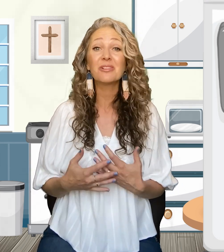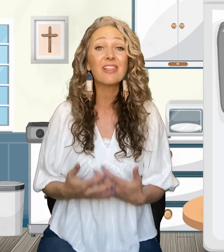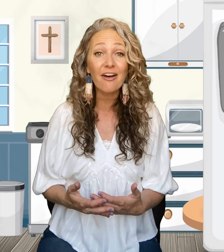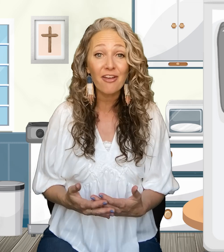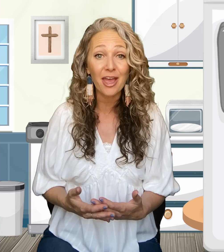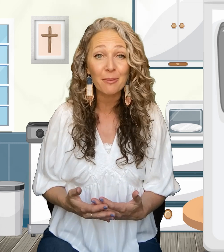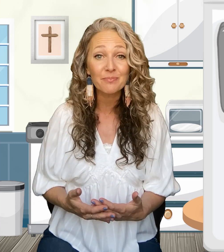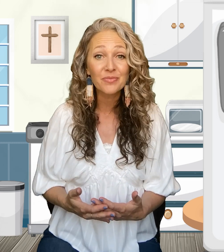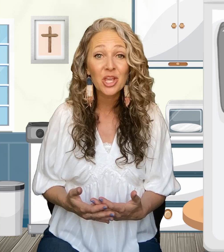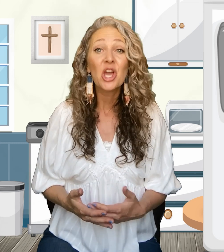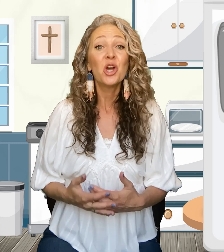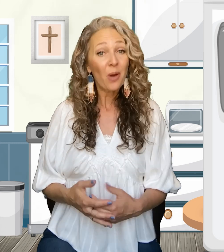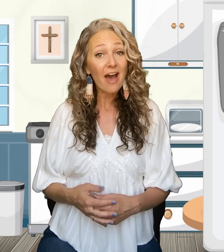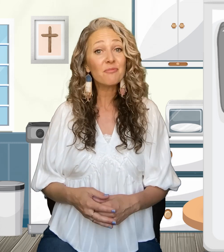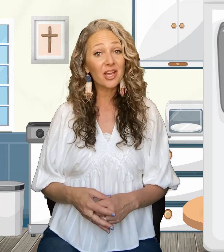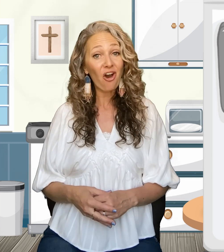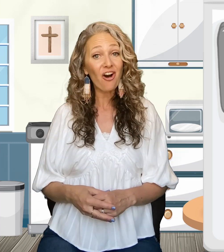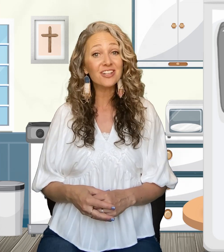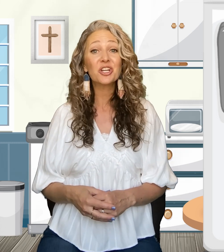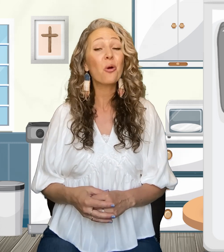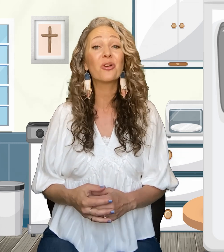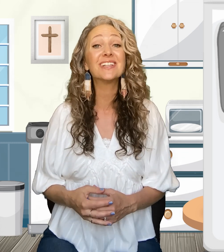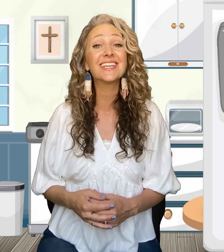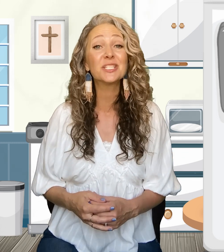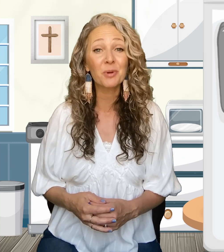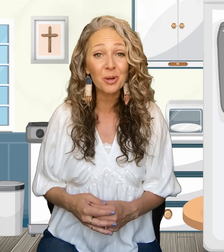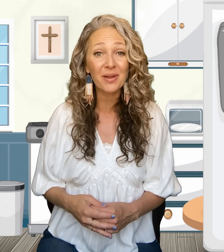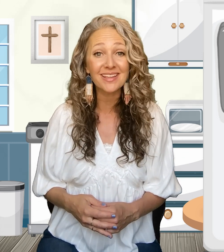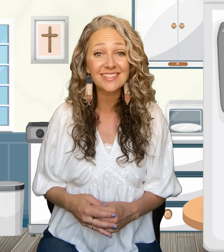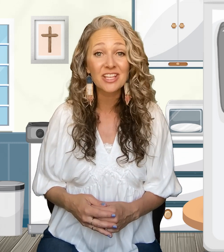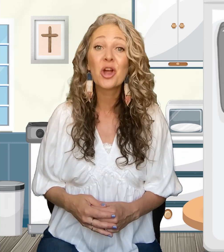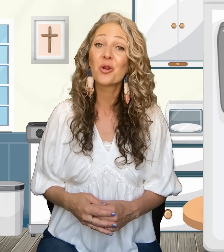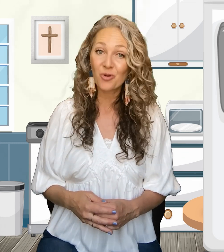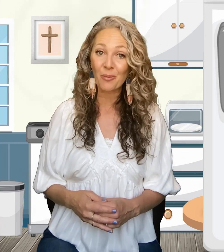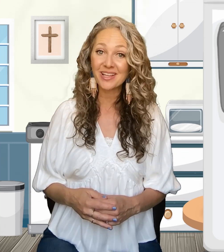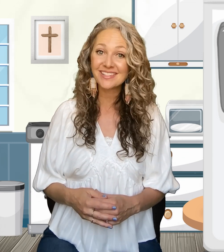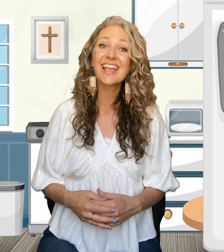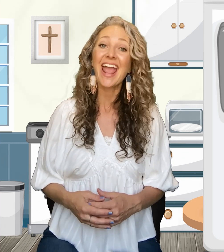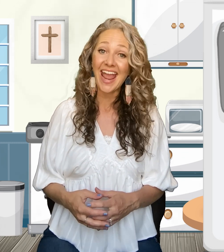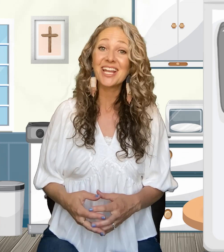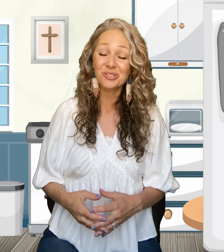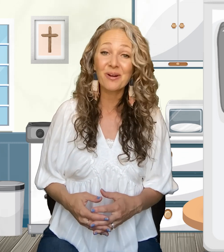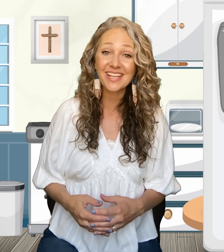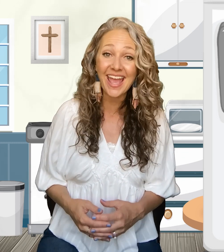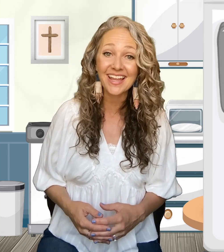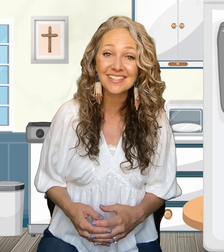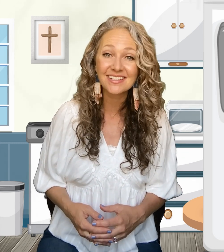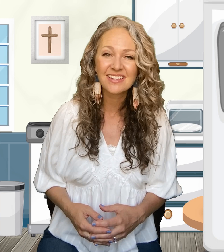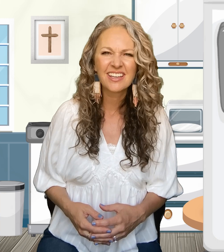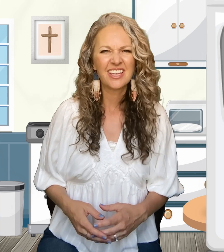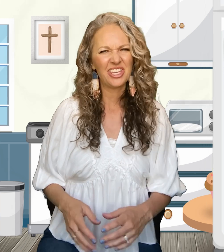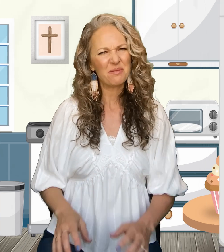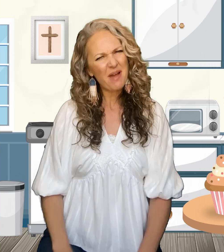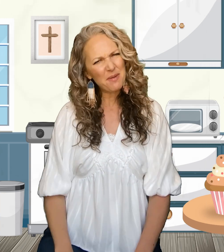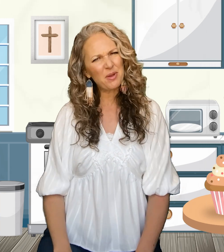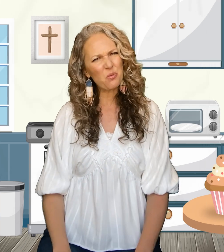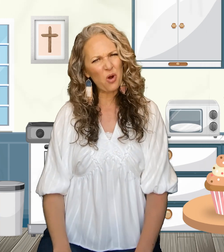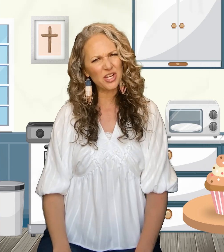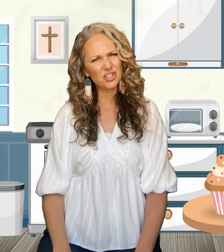love him, who have been called according to his purpose. Romans 8:28. You might be